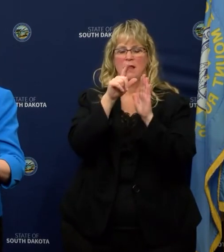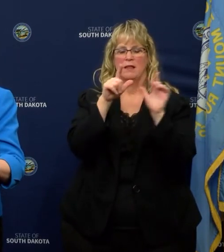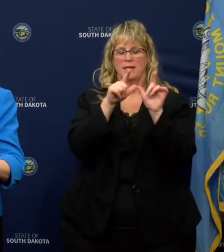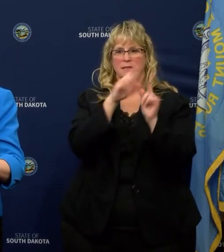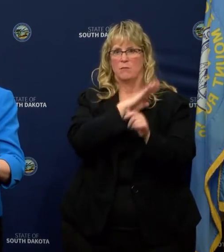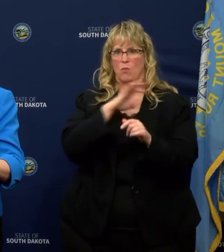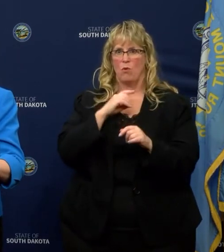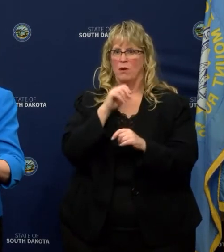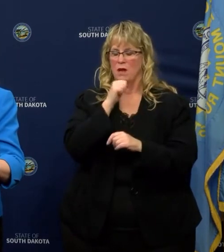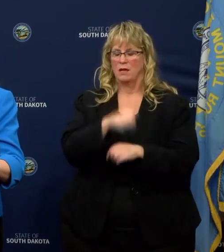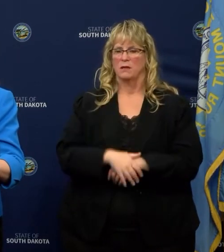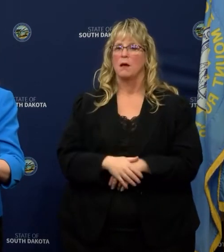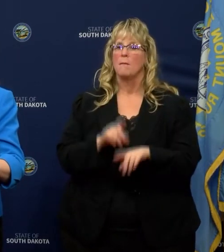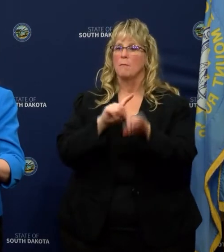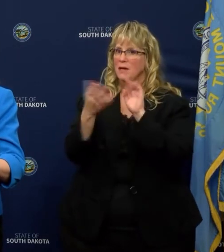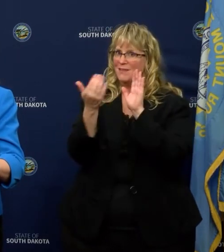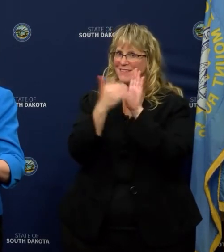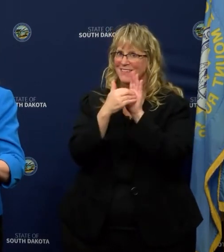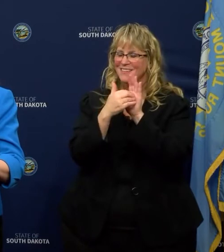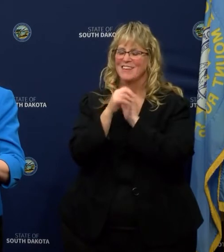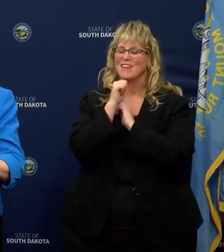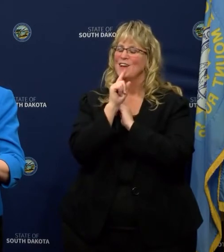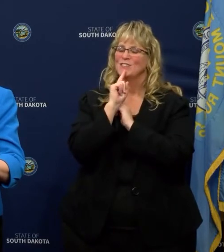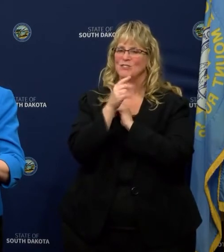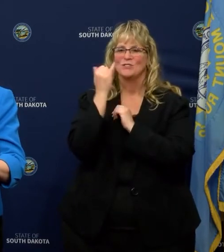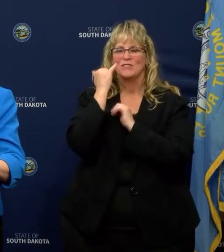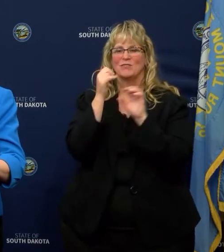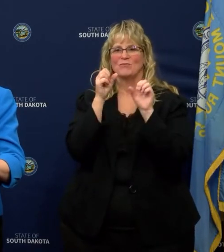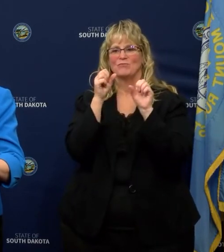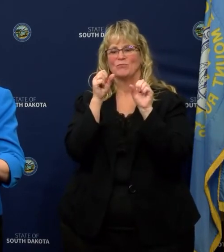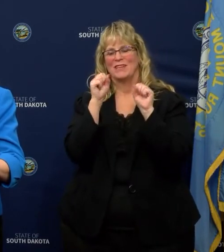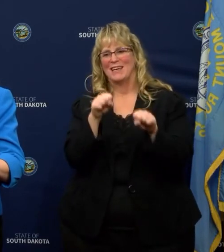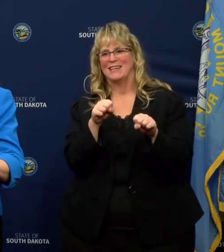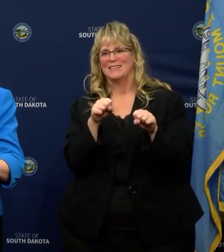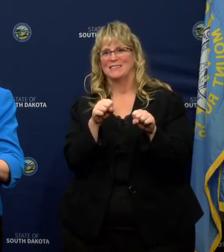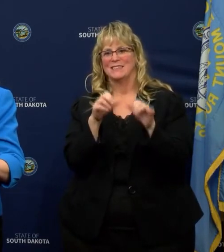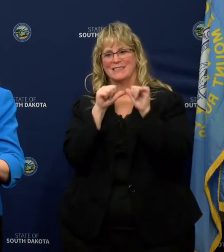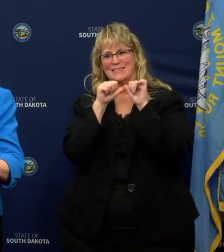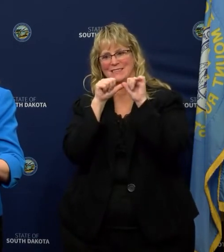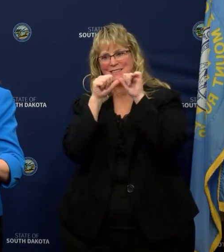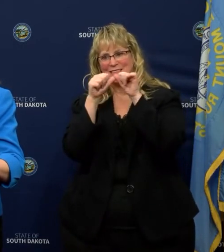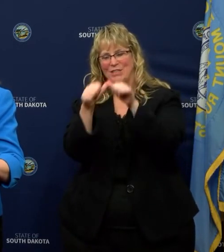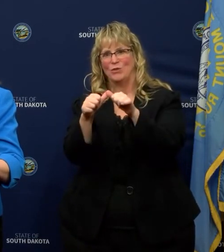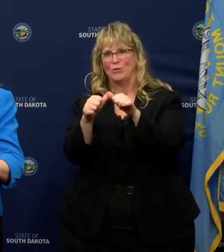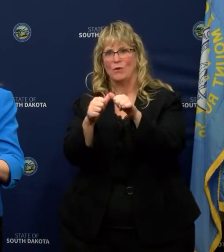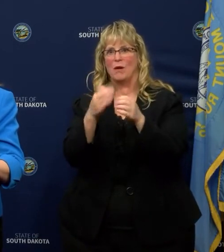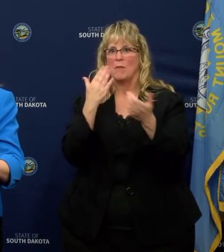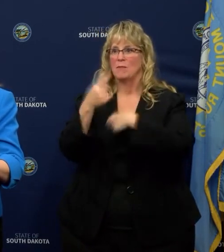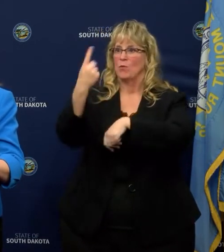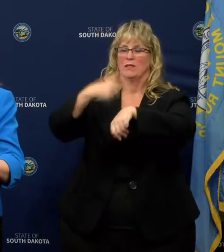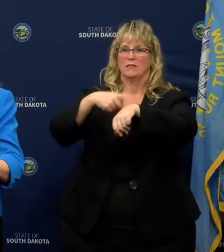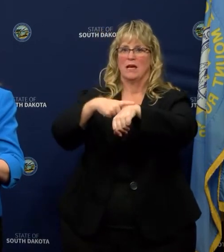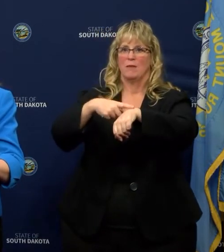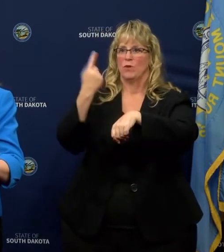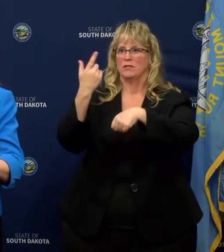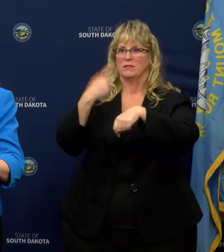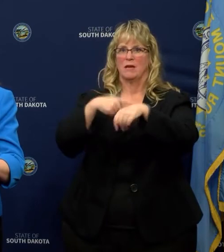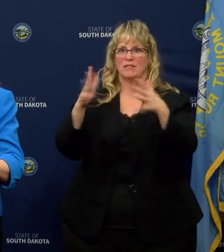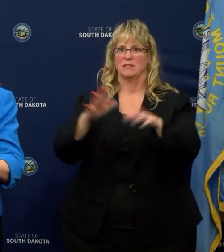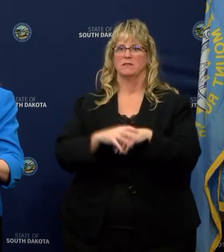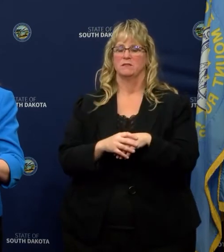reiterate, though, that we're not sure if this is going to be something that we would be able to maintain. It could very well be a one-time opportunity,